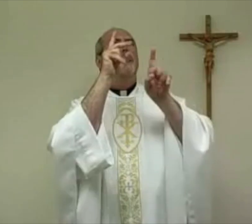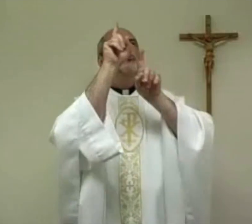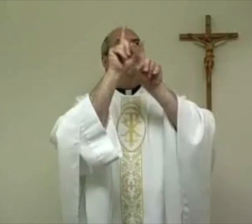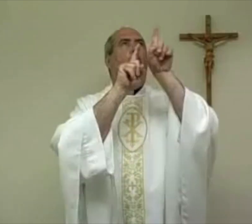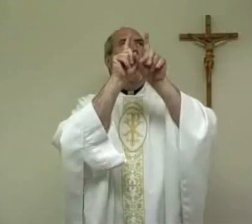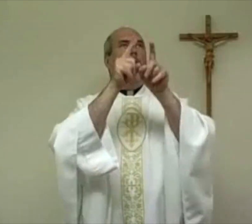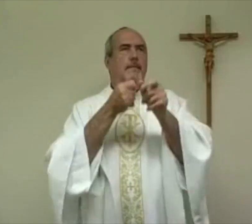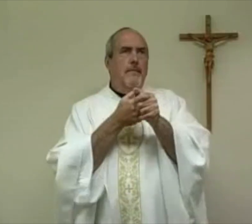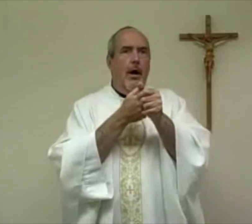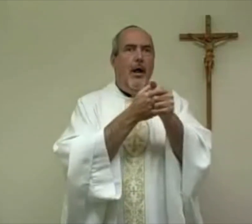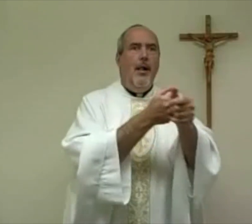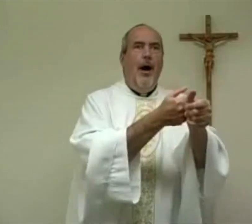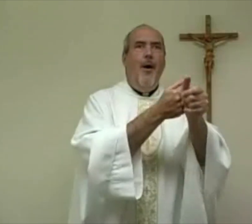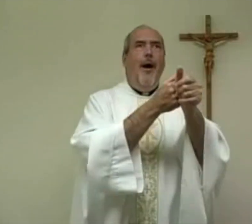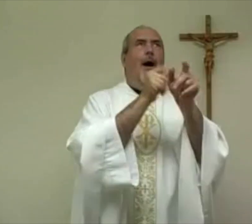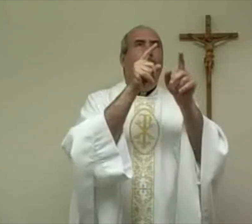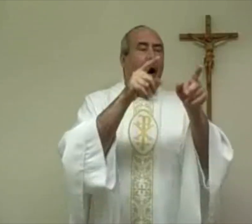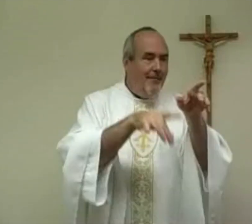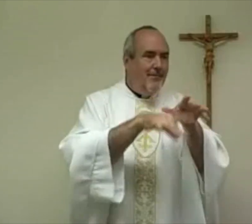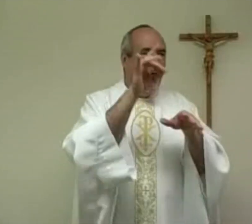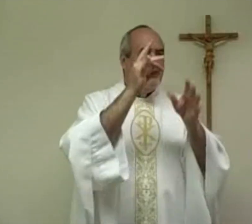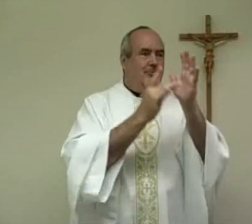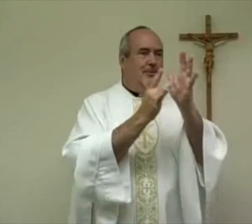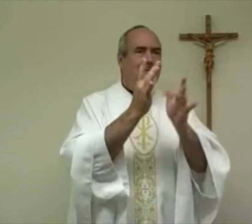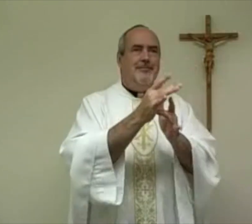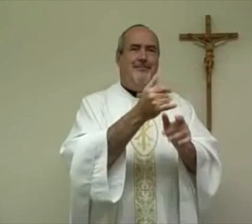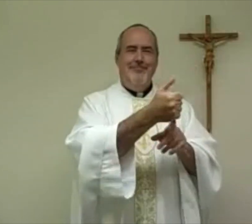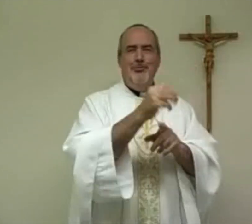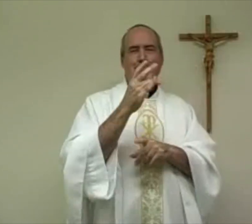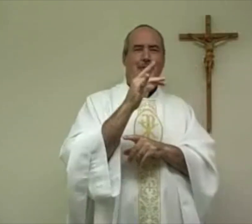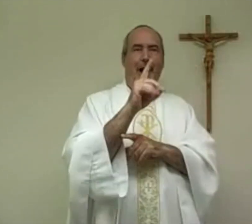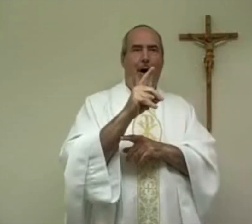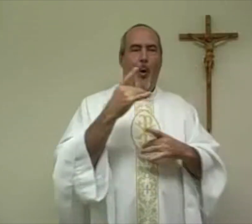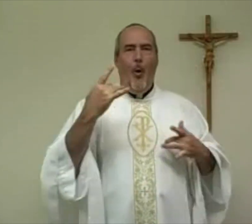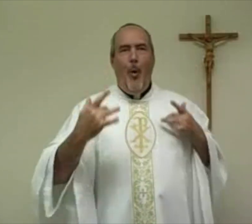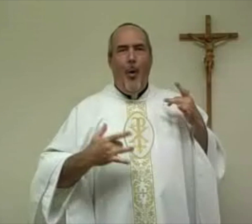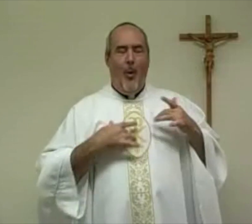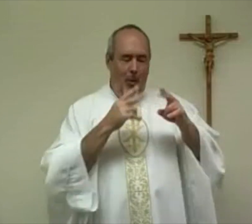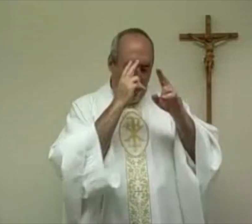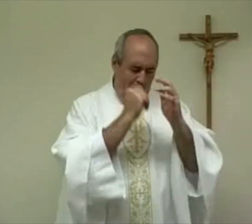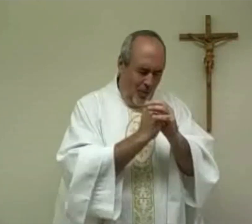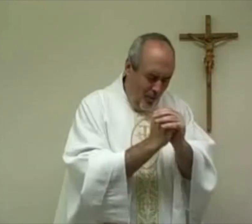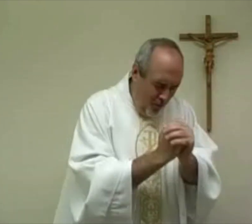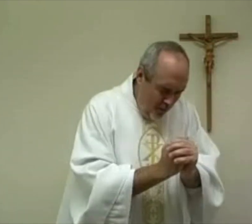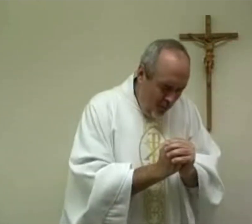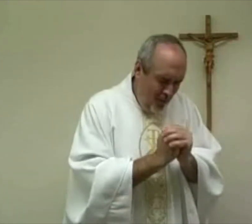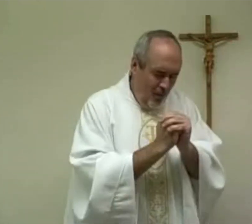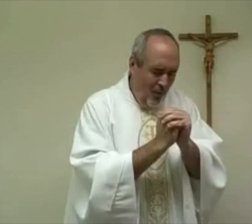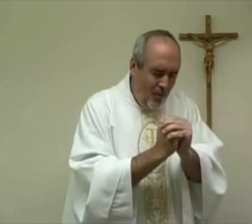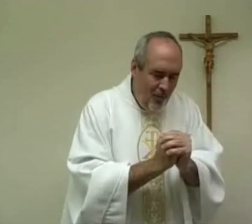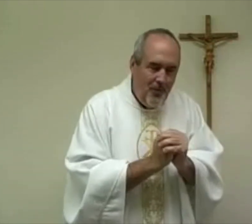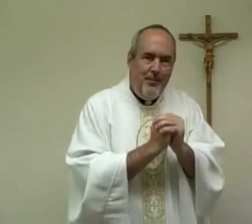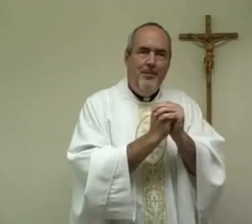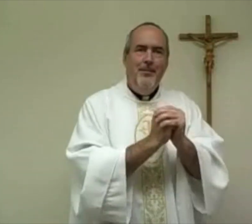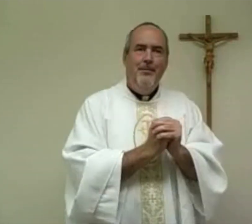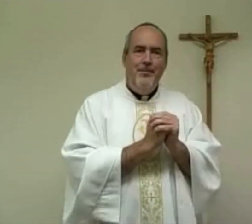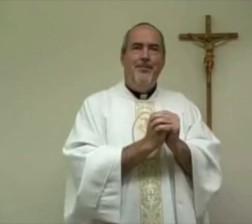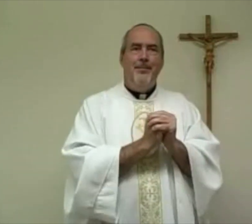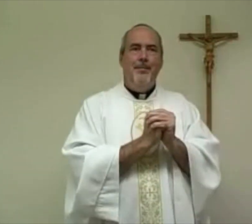saw the bright star and followed it to find Jesus, the Jesus child, and they adored him and